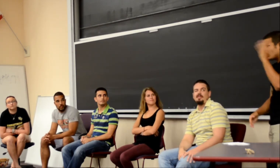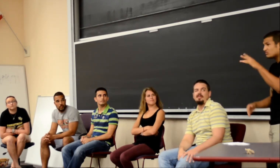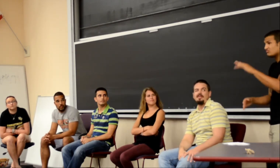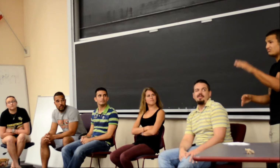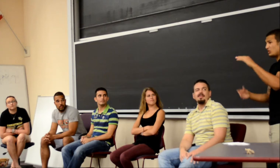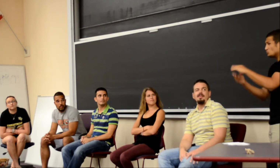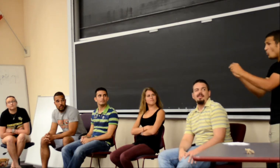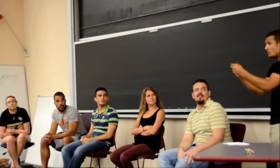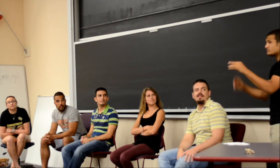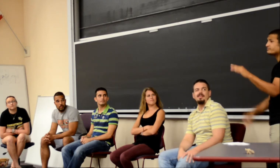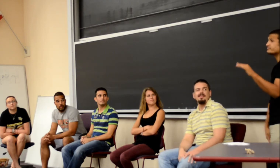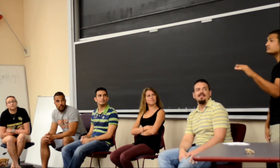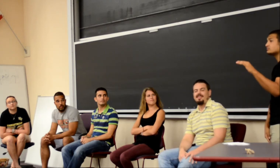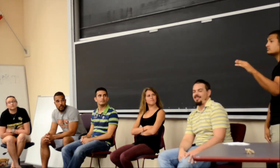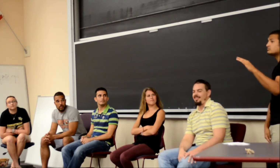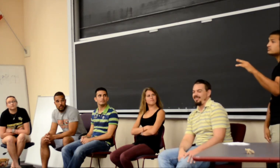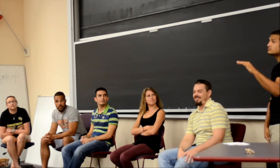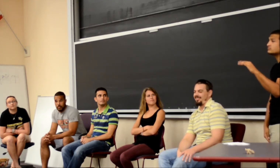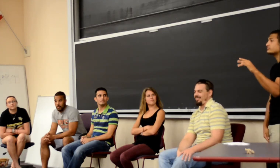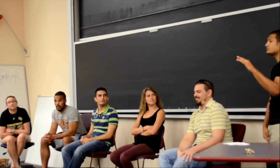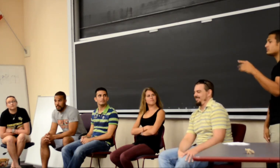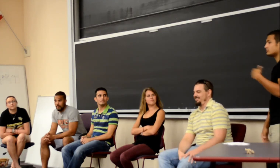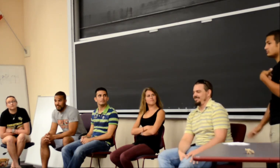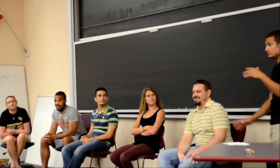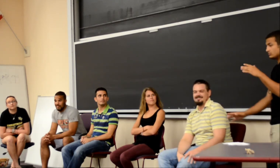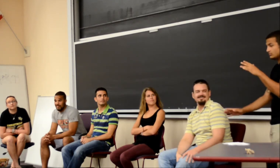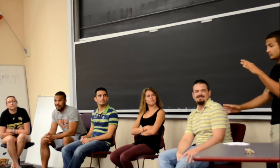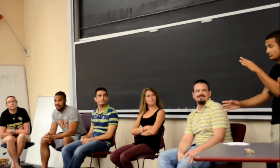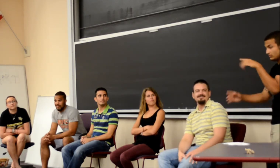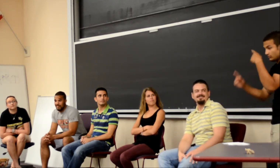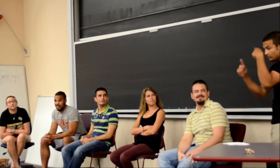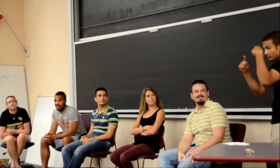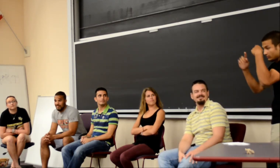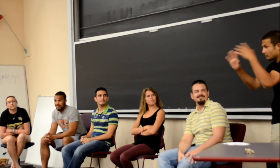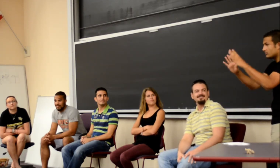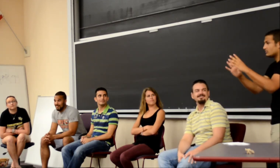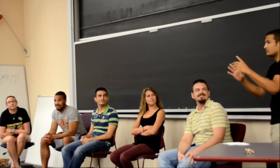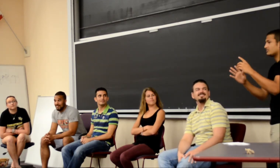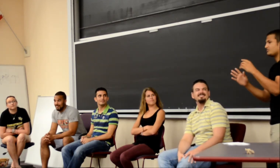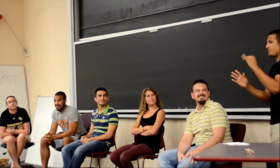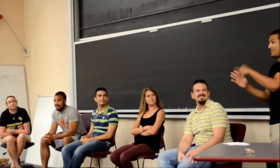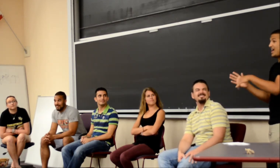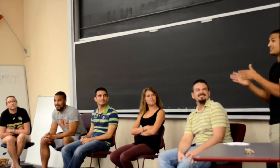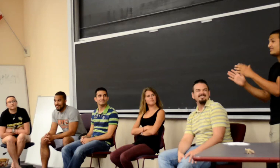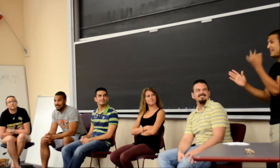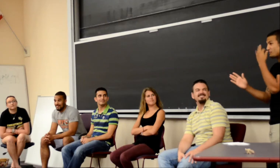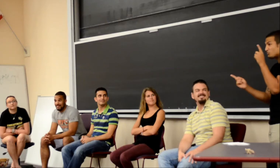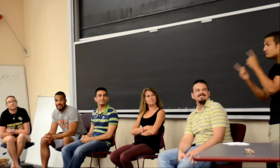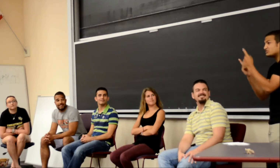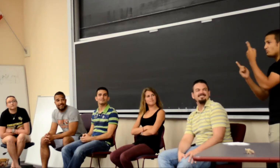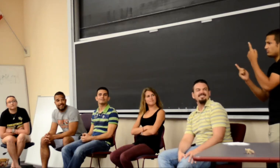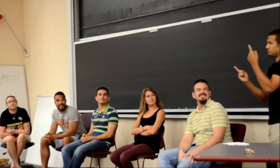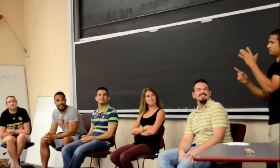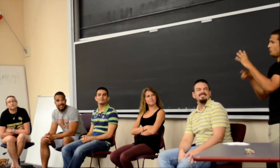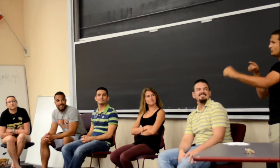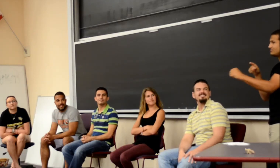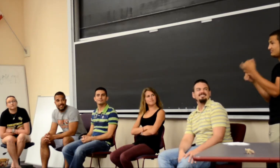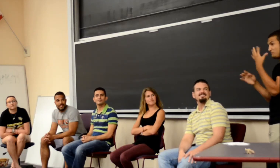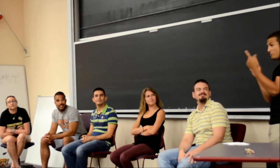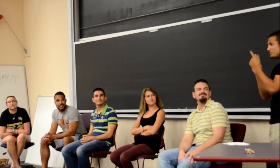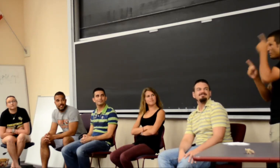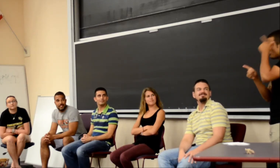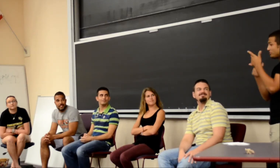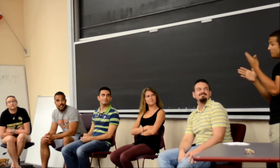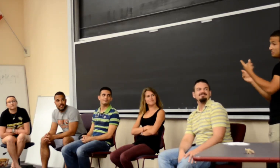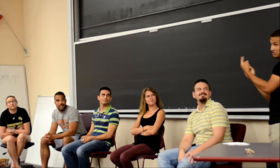finger spells everything. A story, he'll finger spell, finger spell, finger spell. And I'm like, whoa. So if you meet